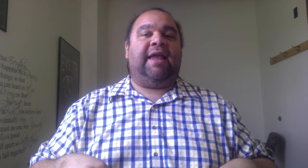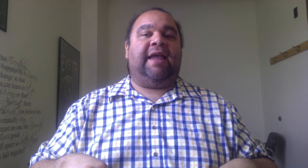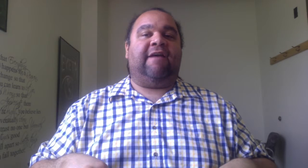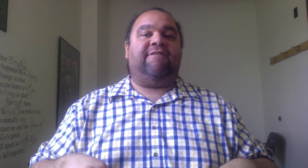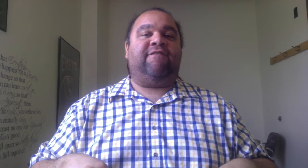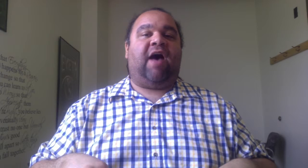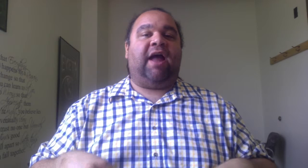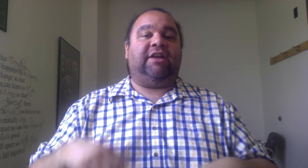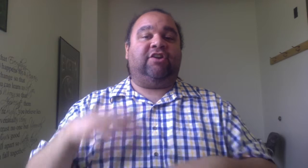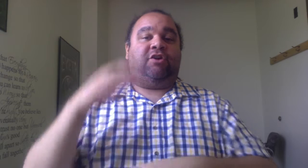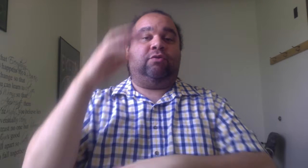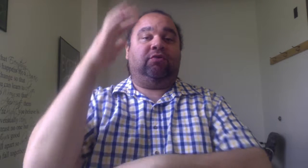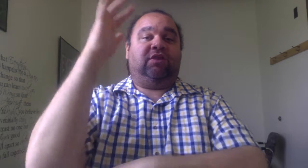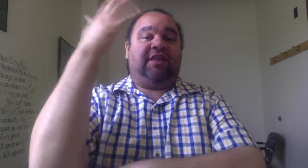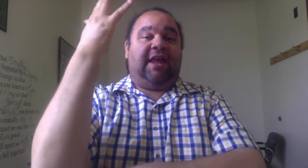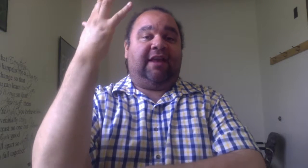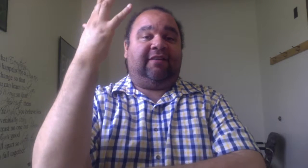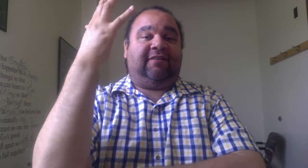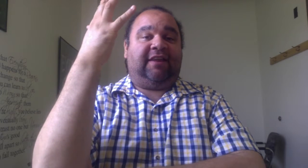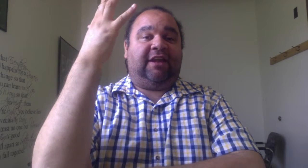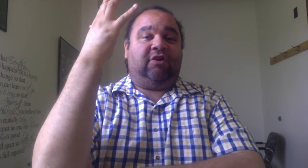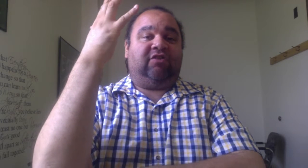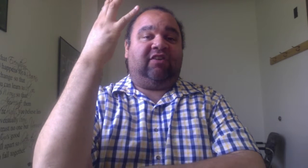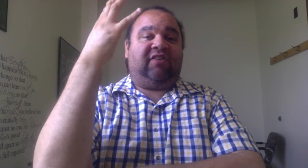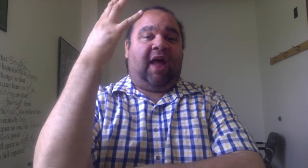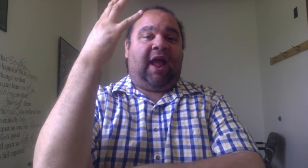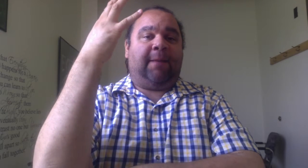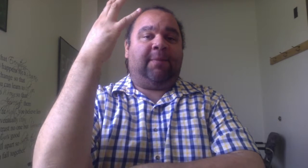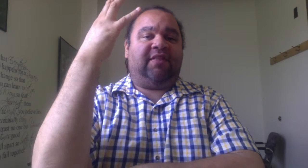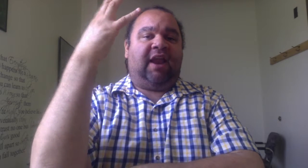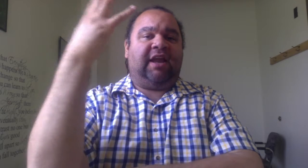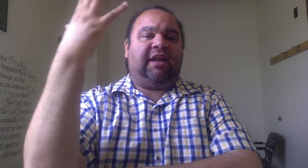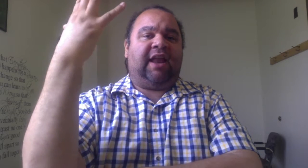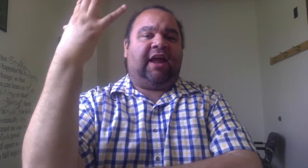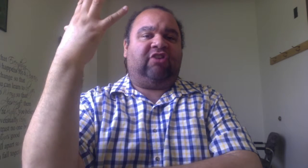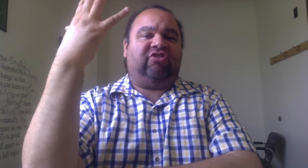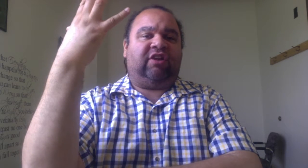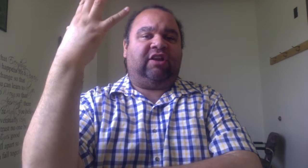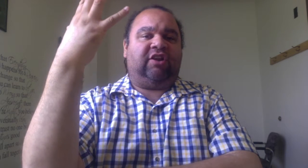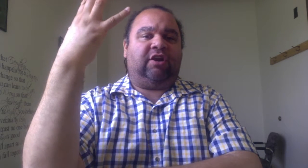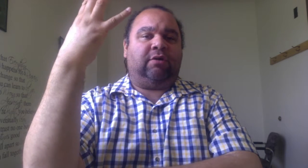If I do this, here's a sign, but then I could actually do,